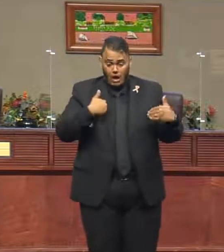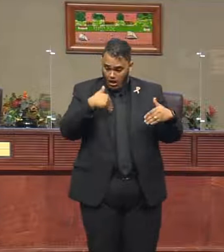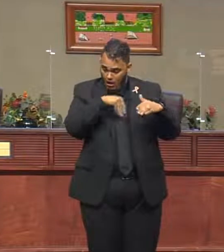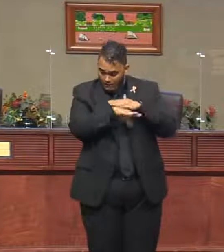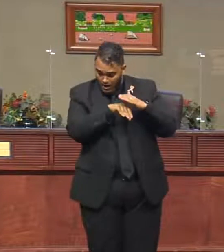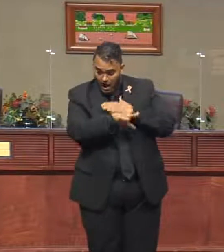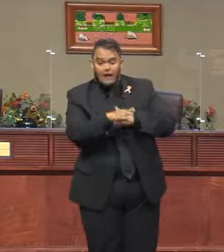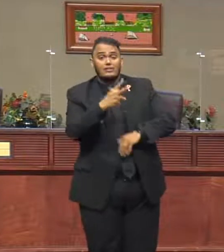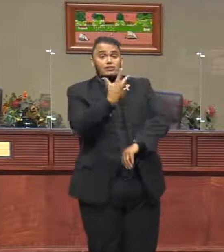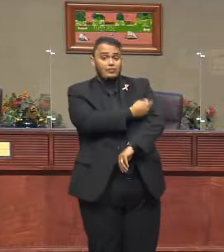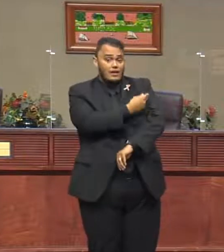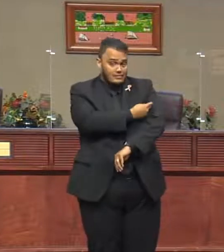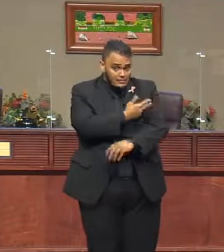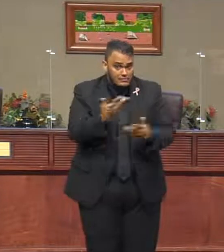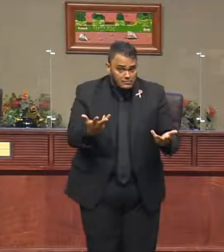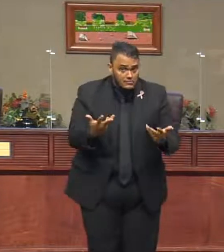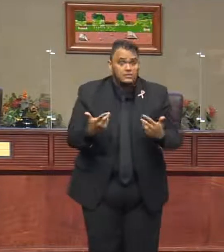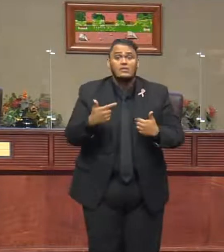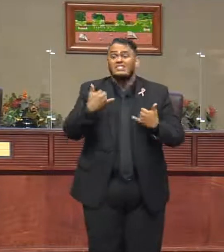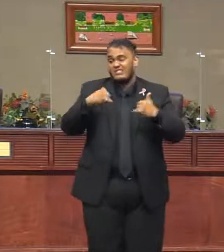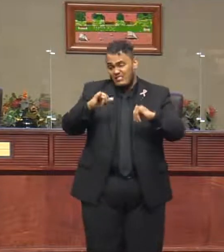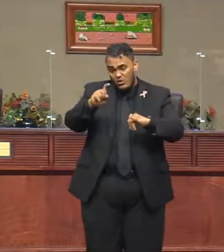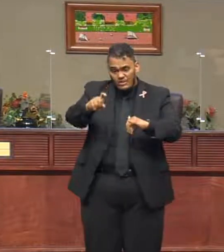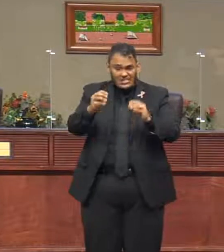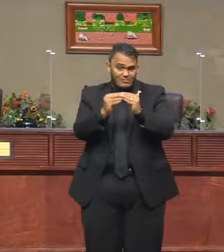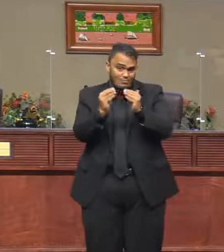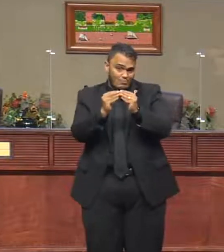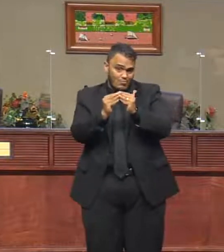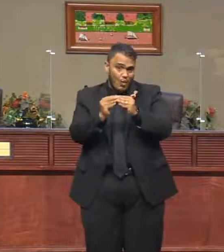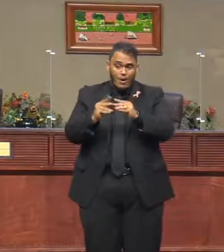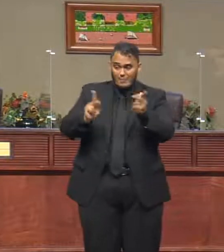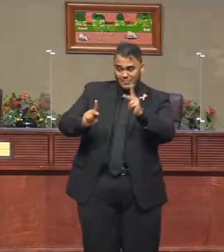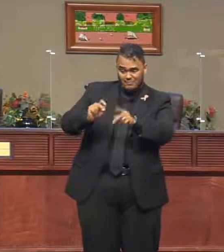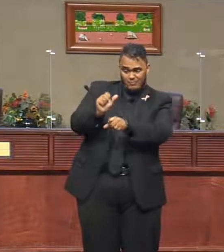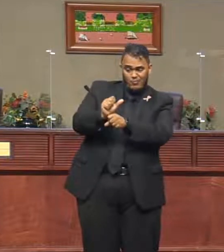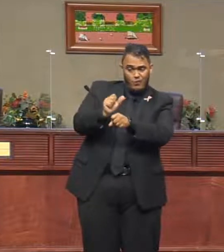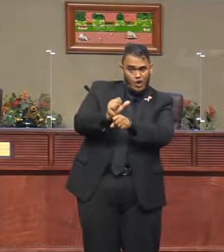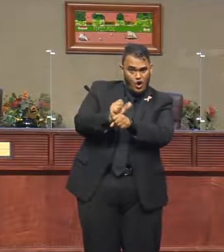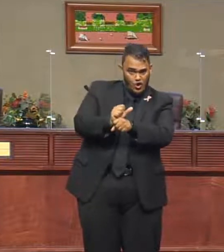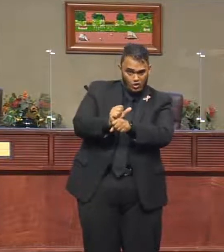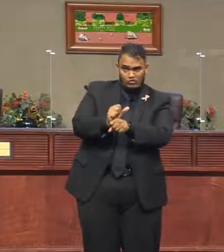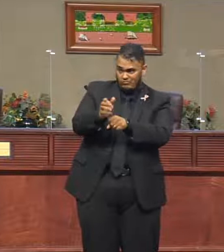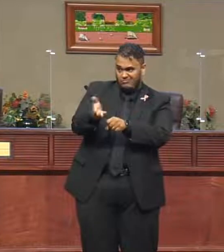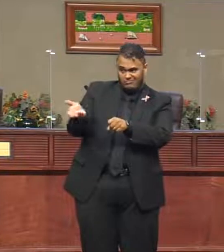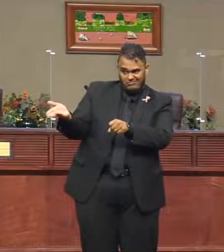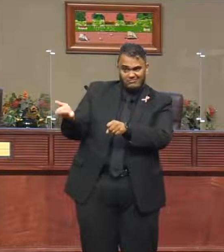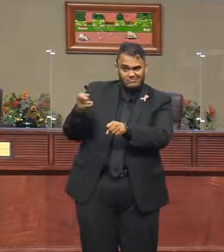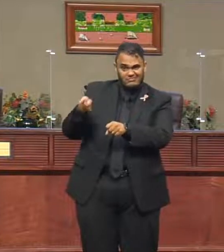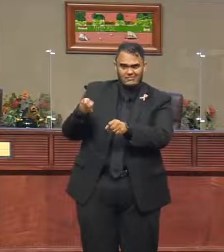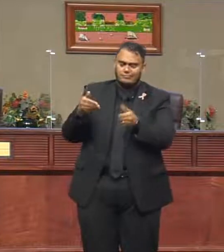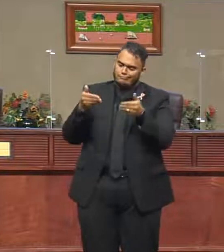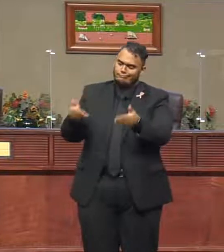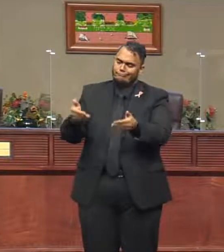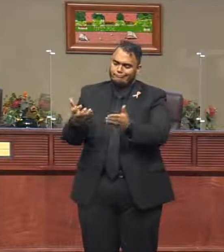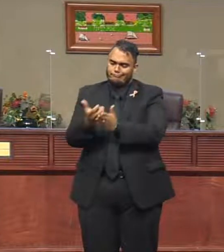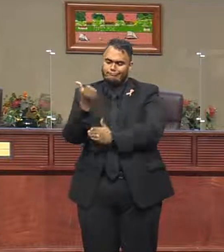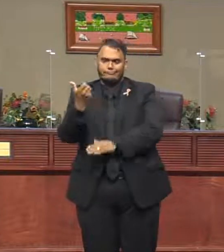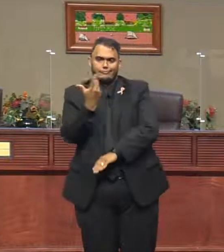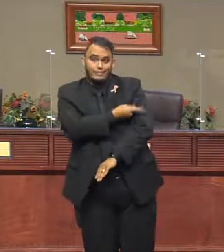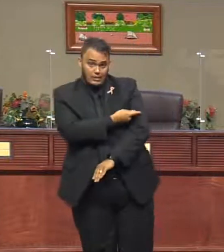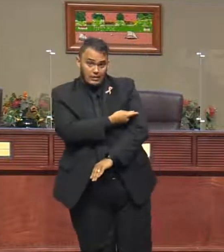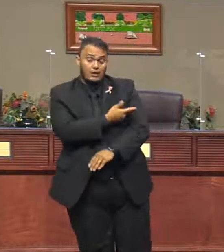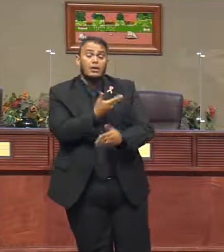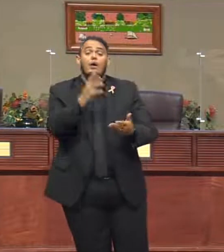additional workers who desire to be vaccinated, and so that's we're moving. I will tell you also